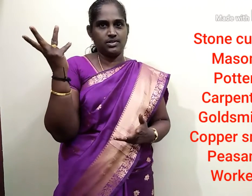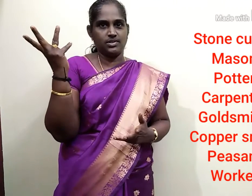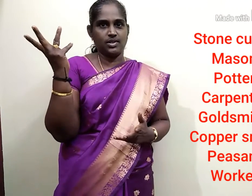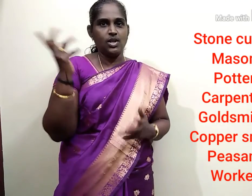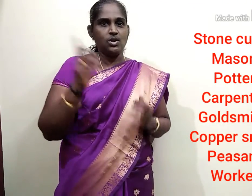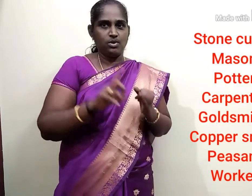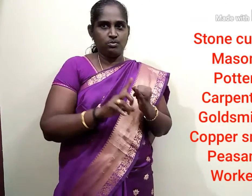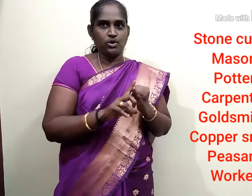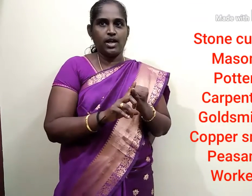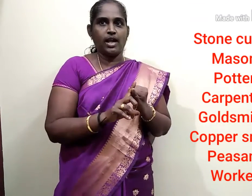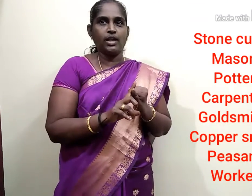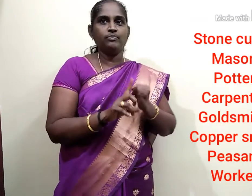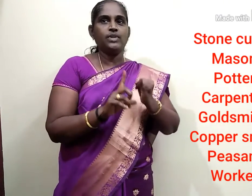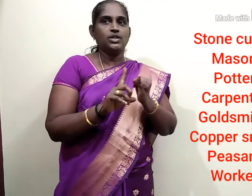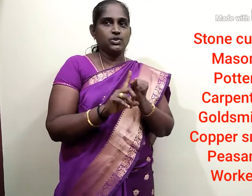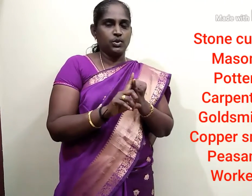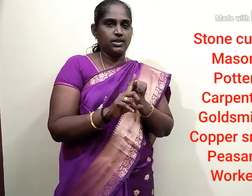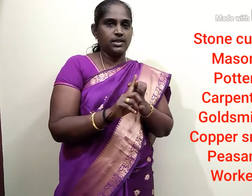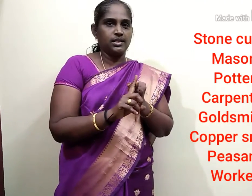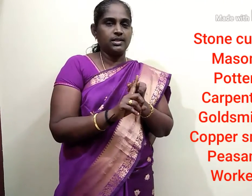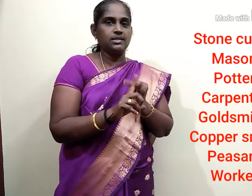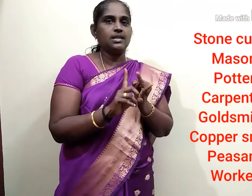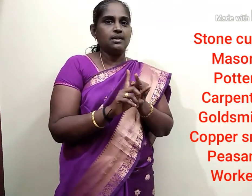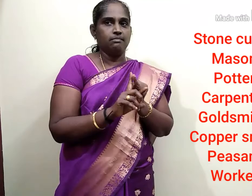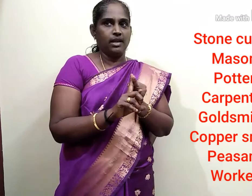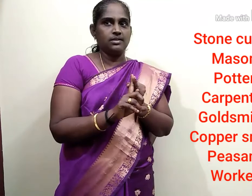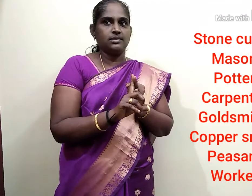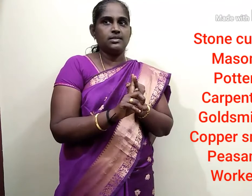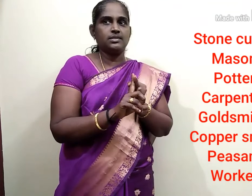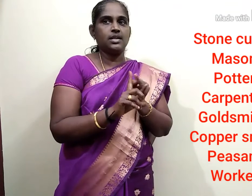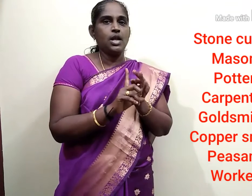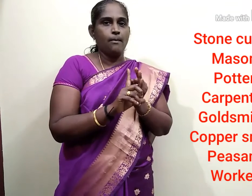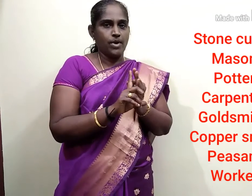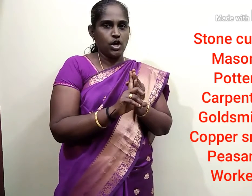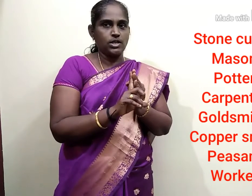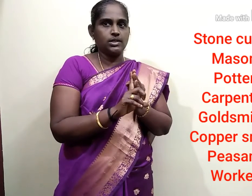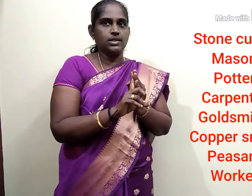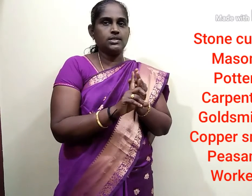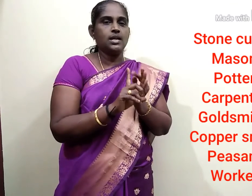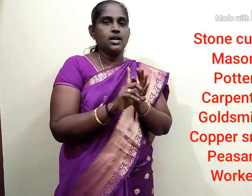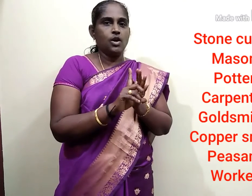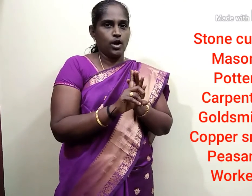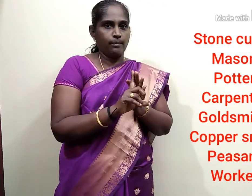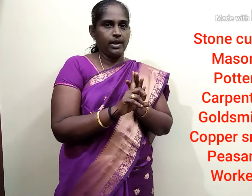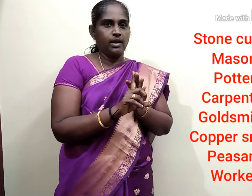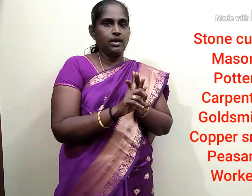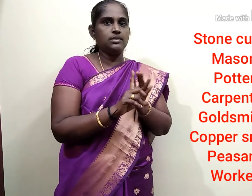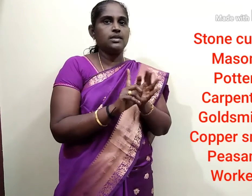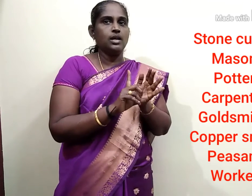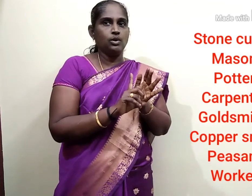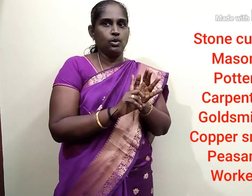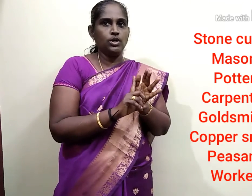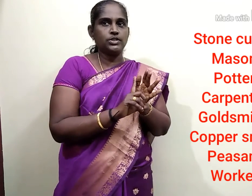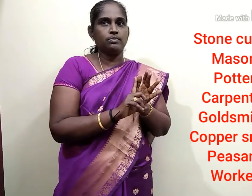workers. One more time: stone cutters, masons, potters, carpenters,